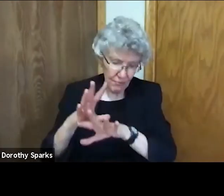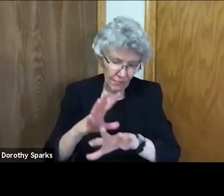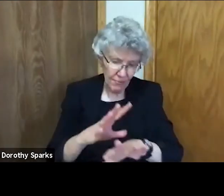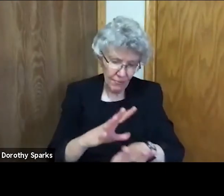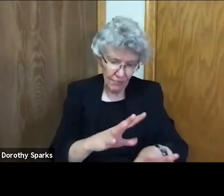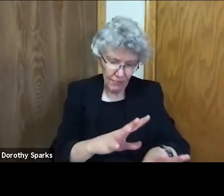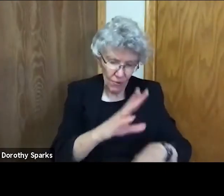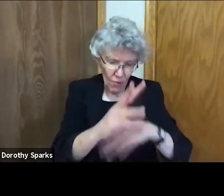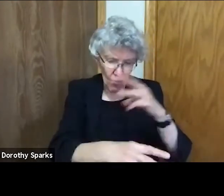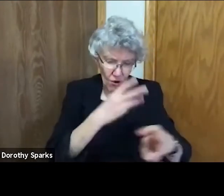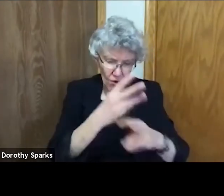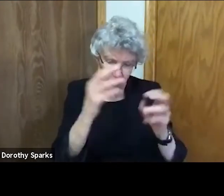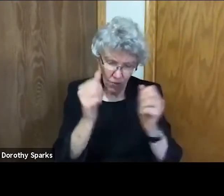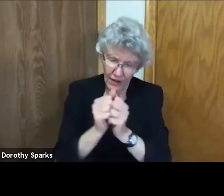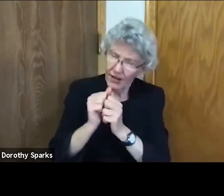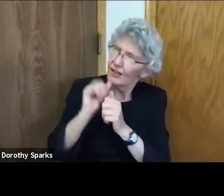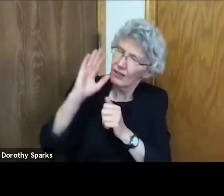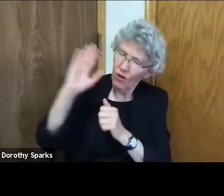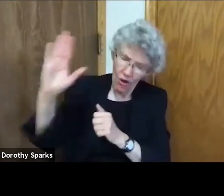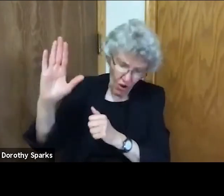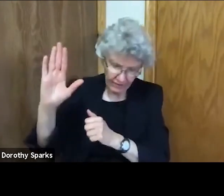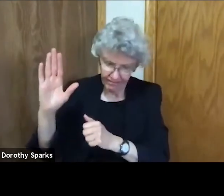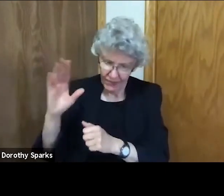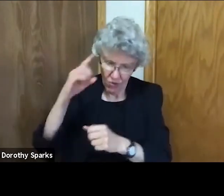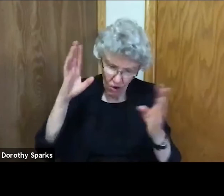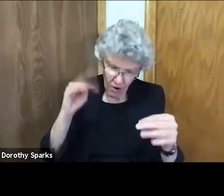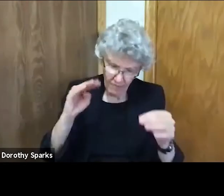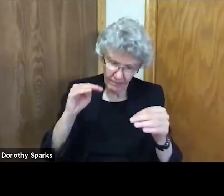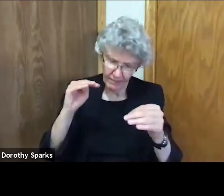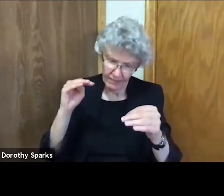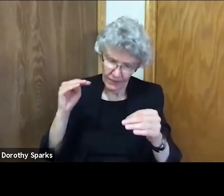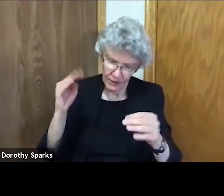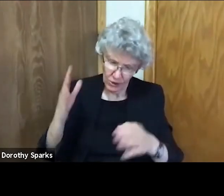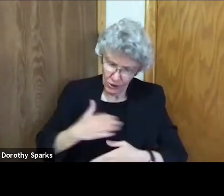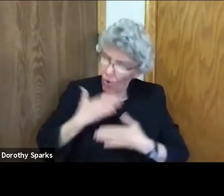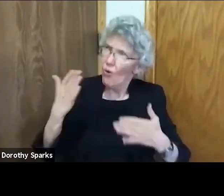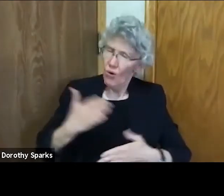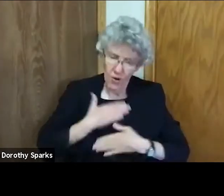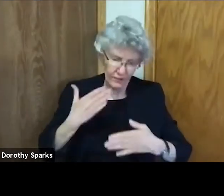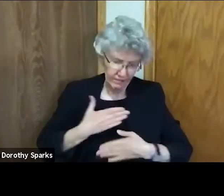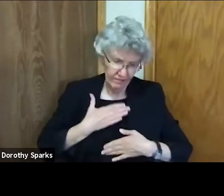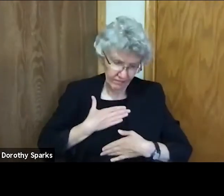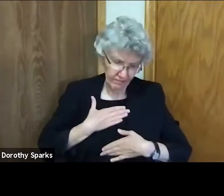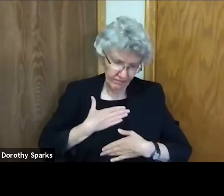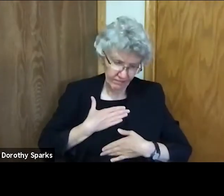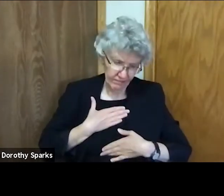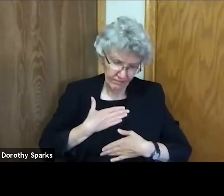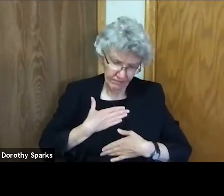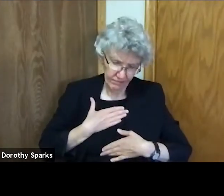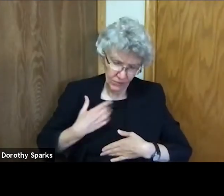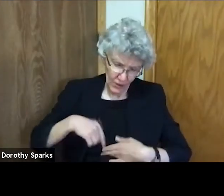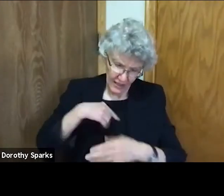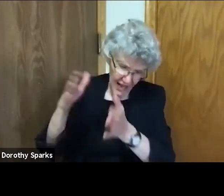God, allow your breath of life to blow through our world, bringing fullness, hope, and